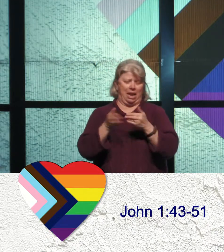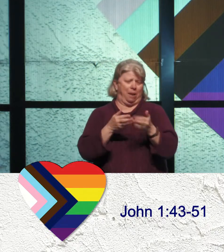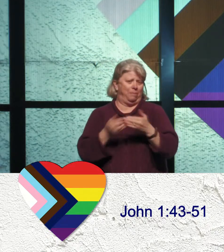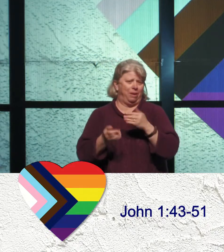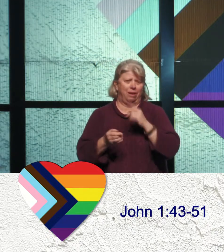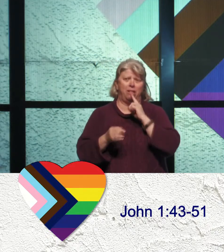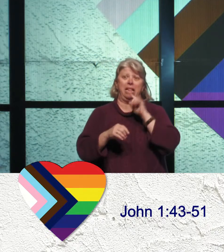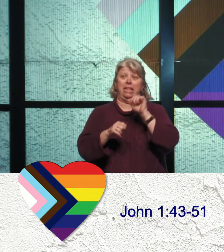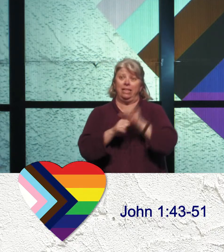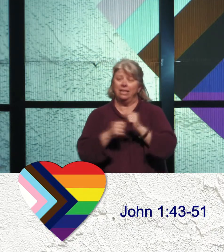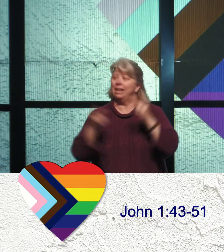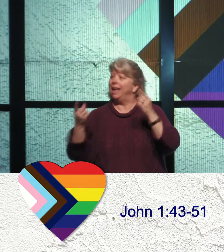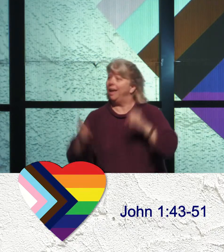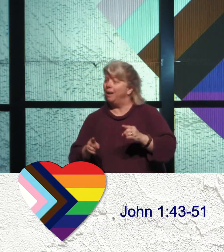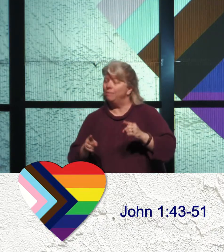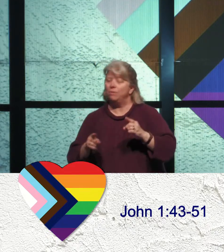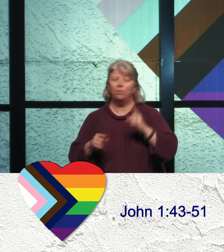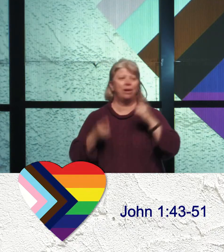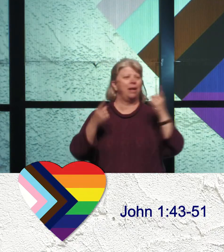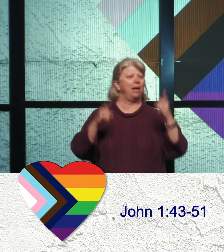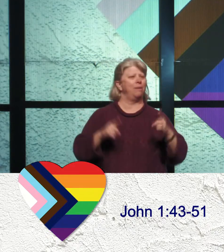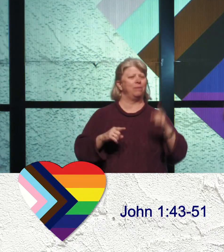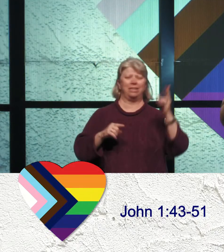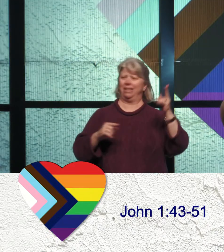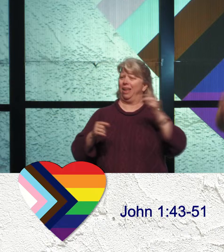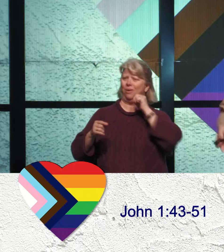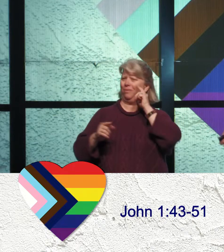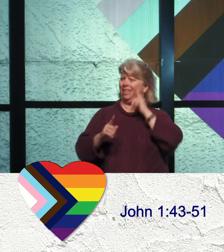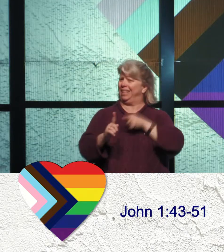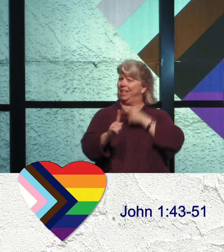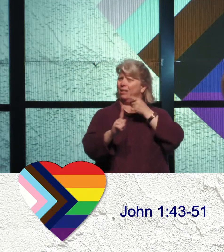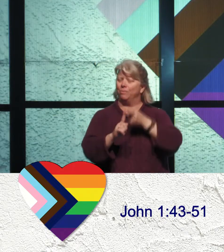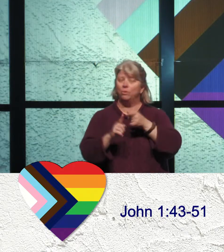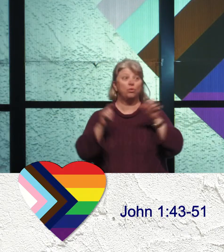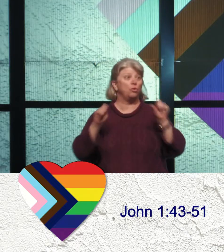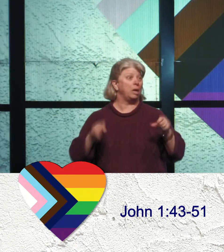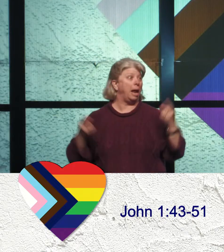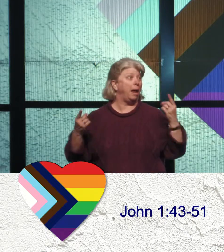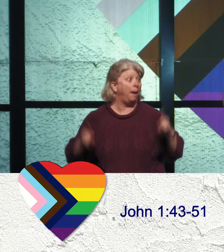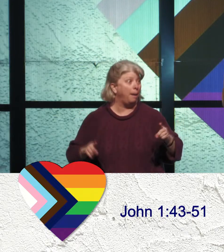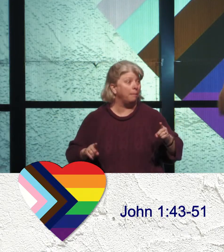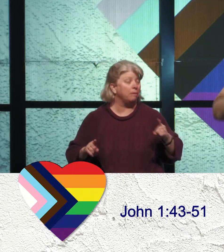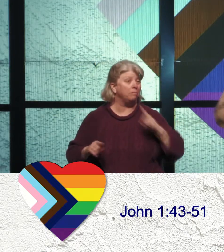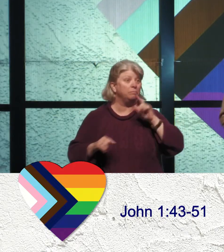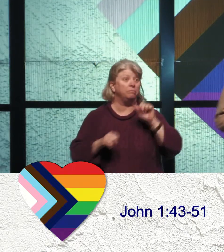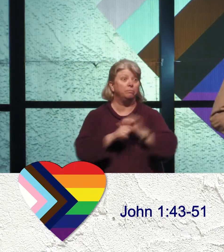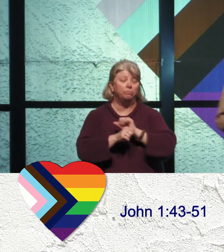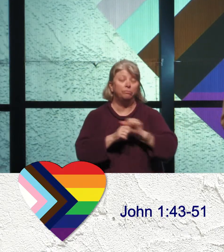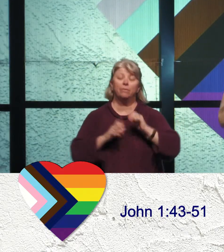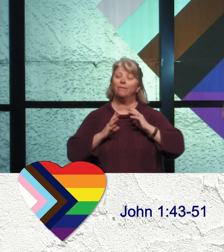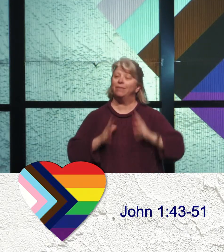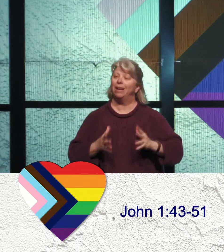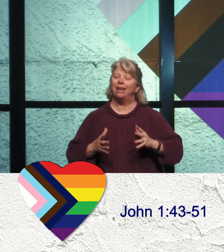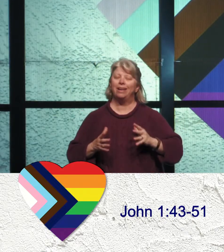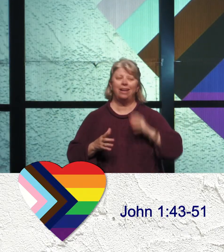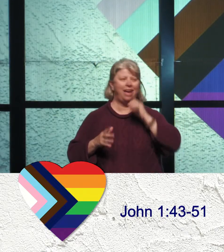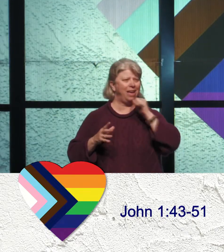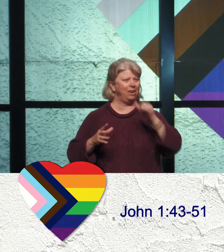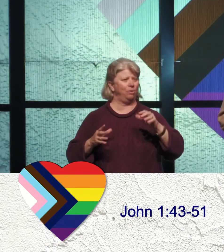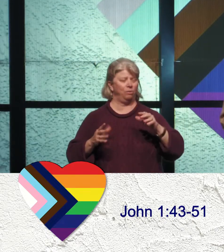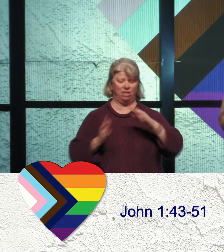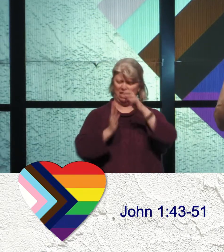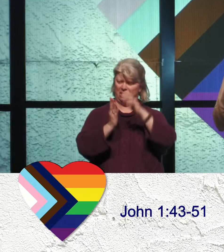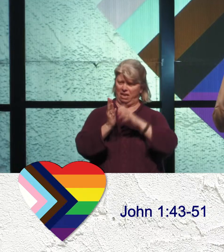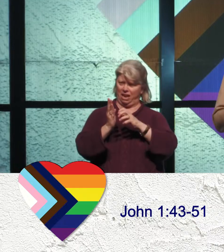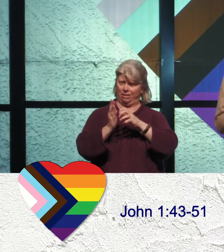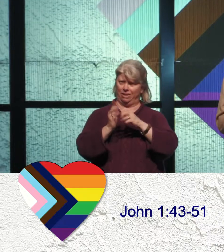they literally happened, if they happened historically. I don't think that's the point. They could have happened literally, that's fine, but I don't take the text that